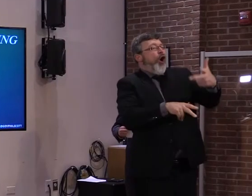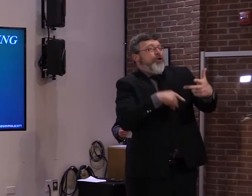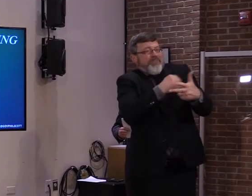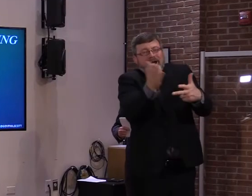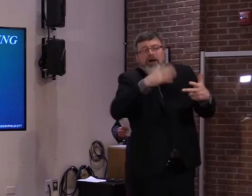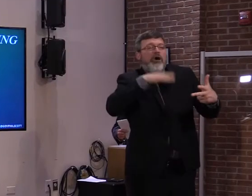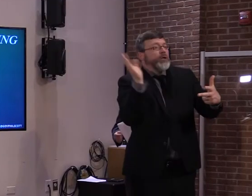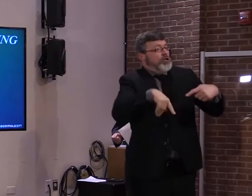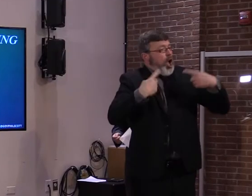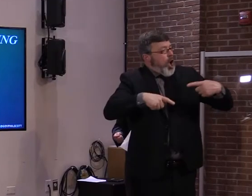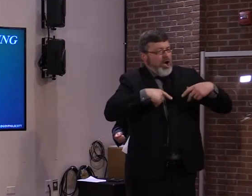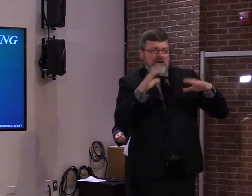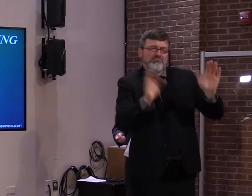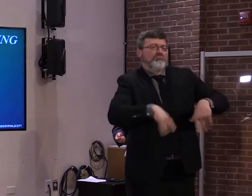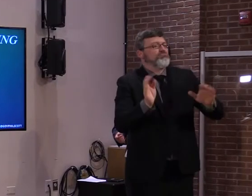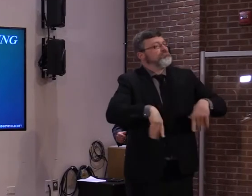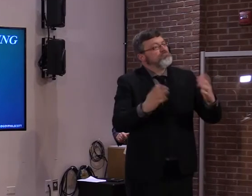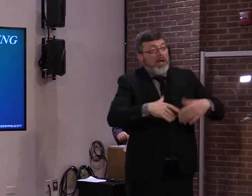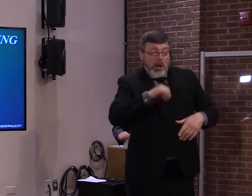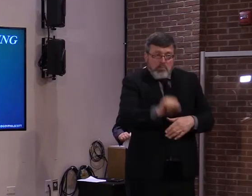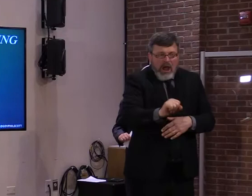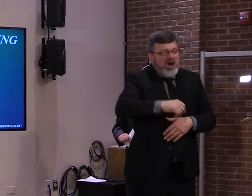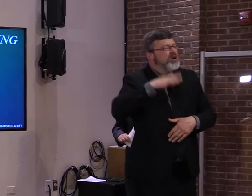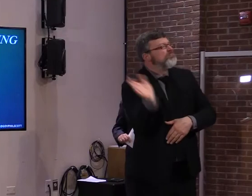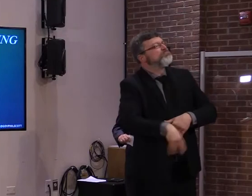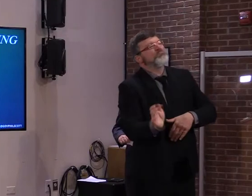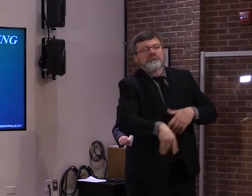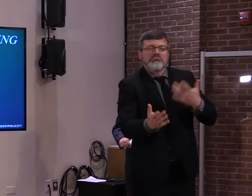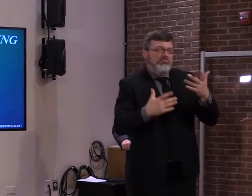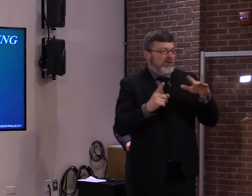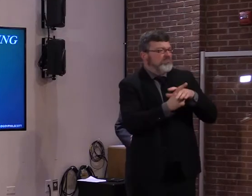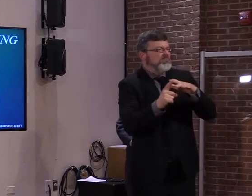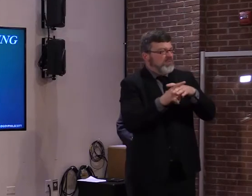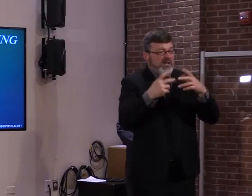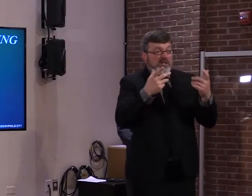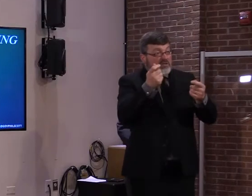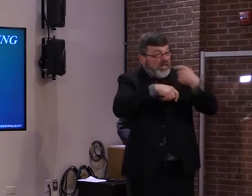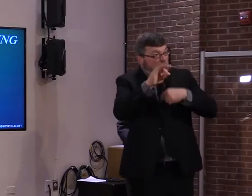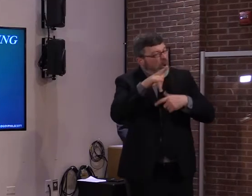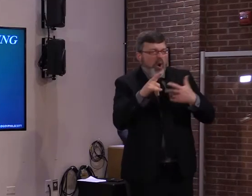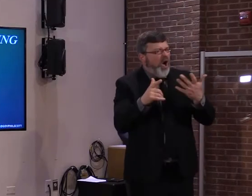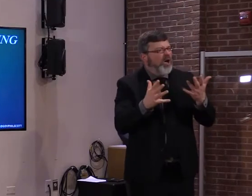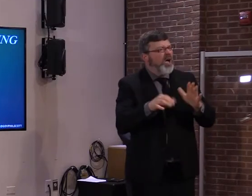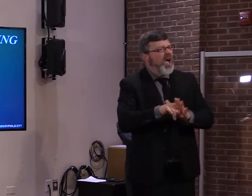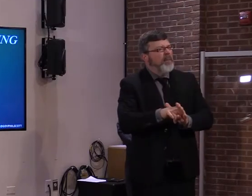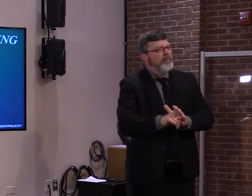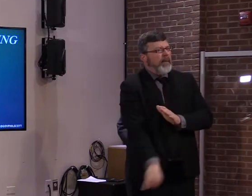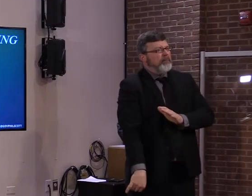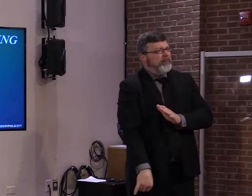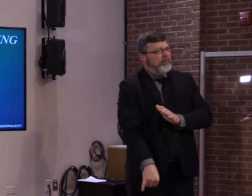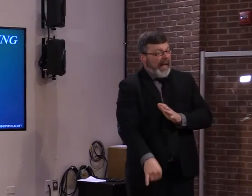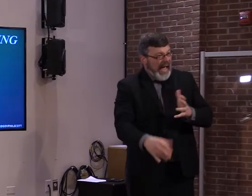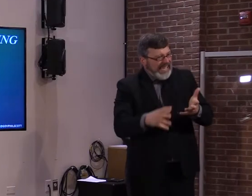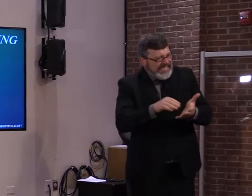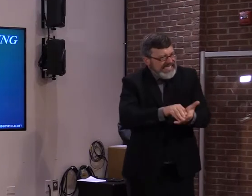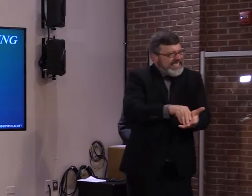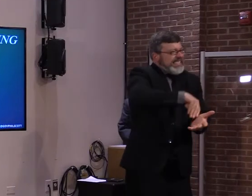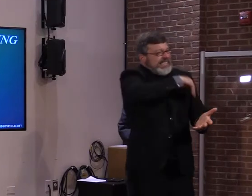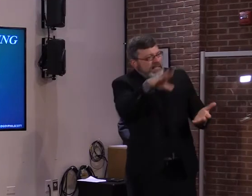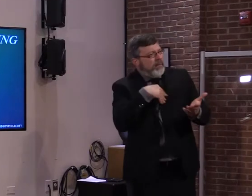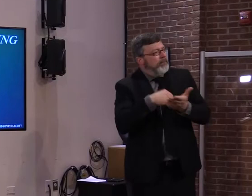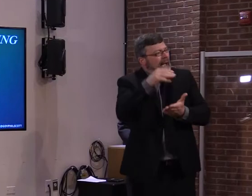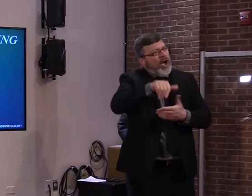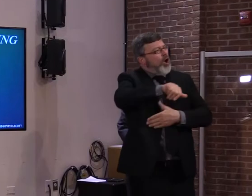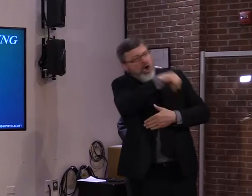prevention. You'll just keep buying new vehicles. So to take a snapshot in time, like